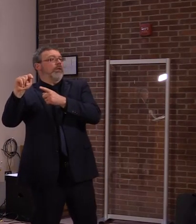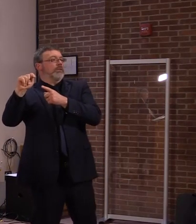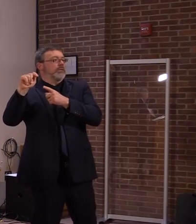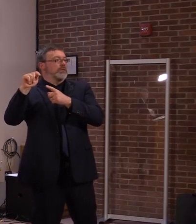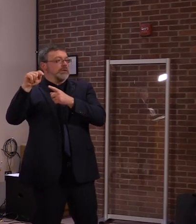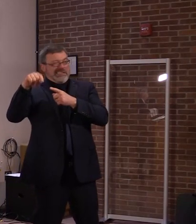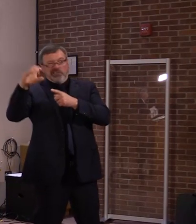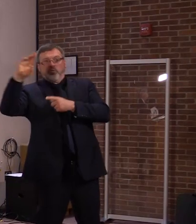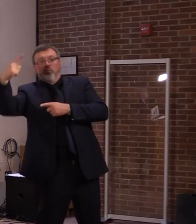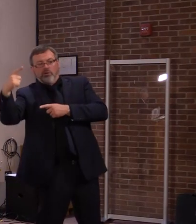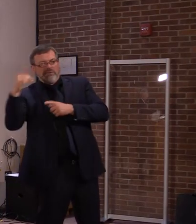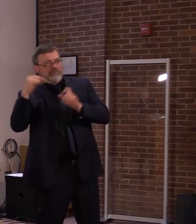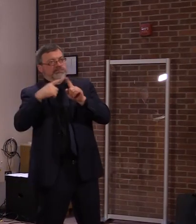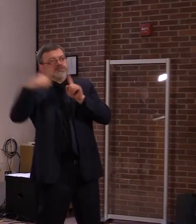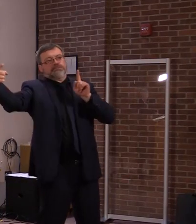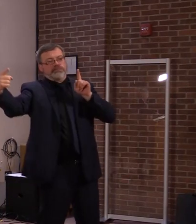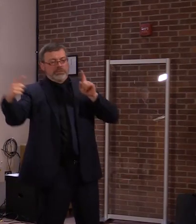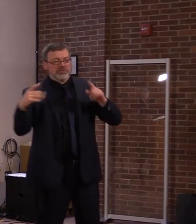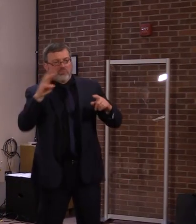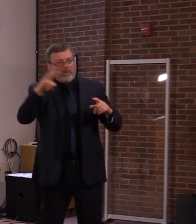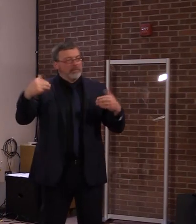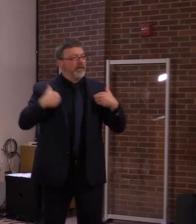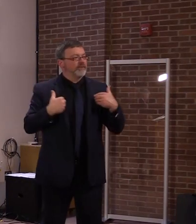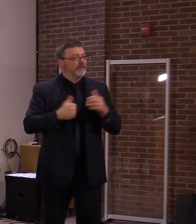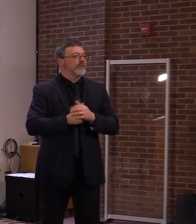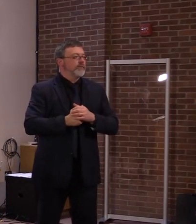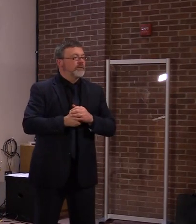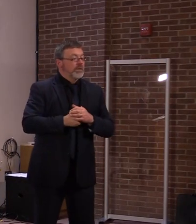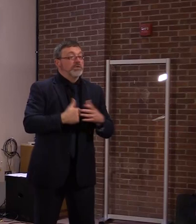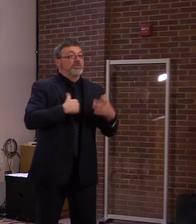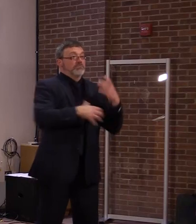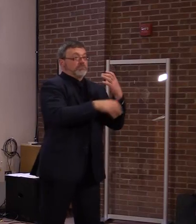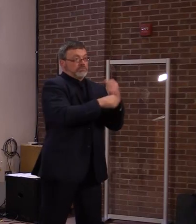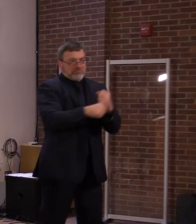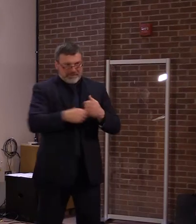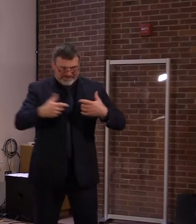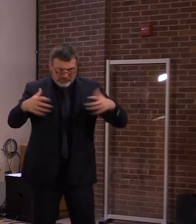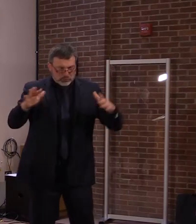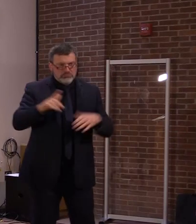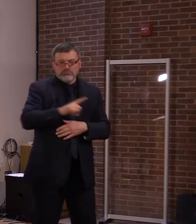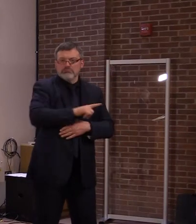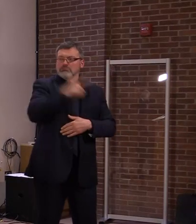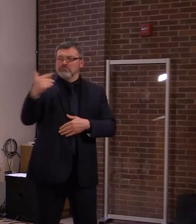oncallforvermont.org. Now I'll turn it over to Dr. Levine for a health update.